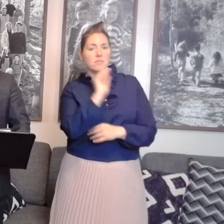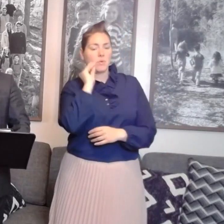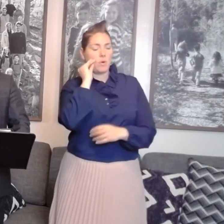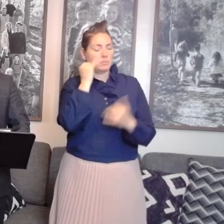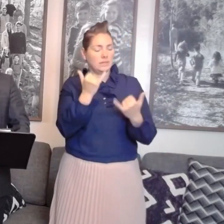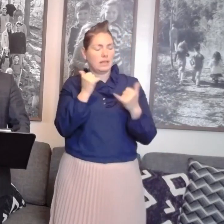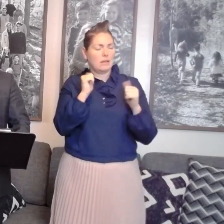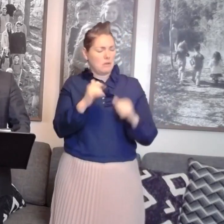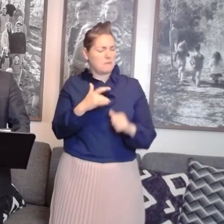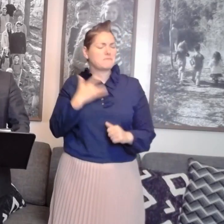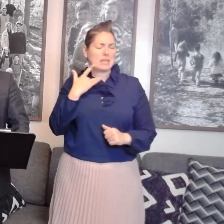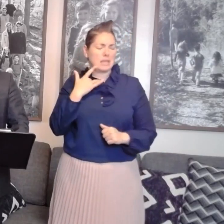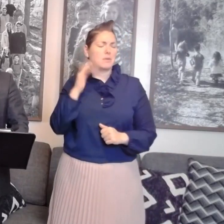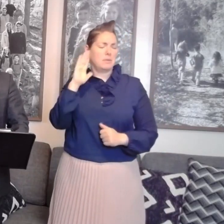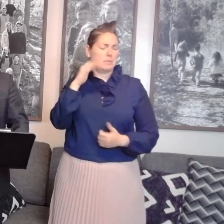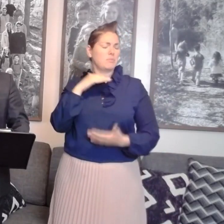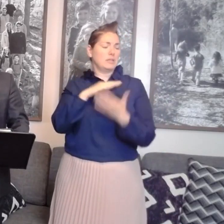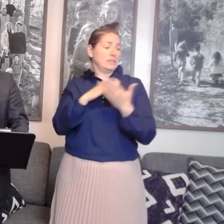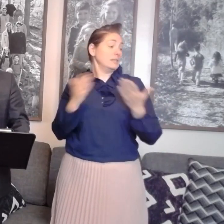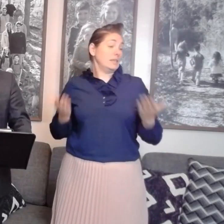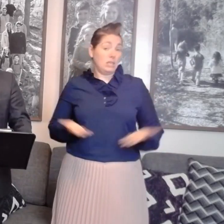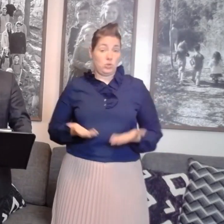I could feel his presence here.